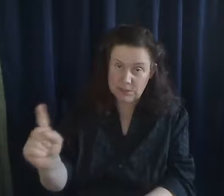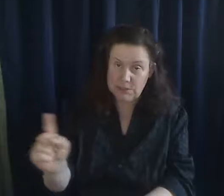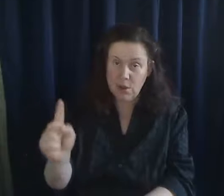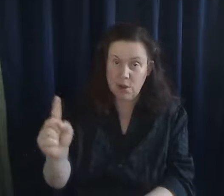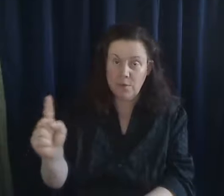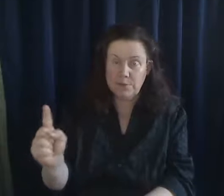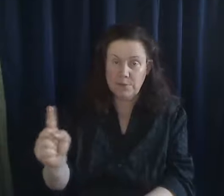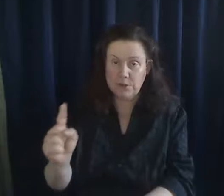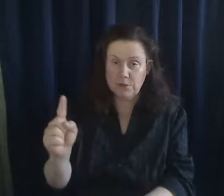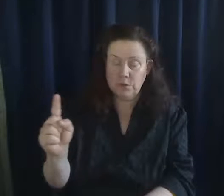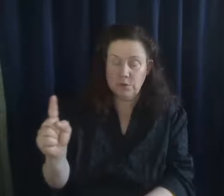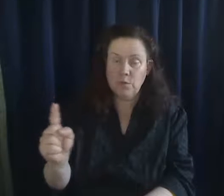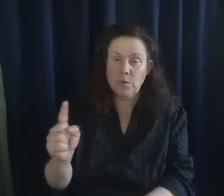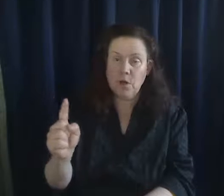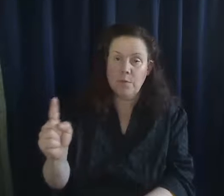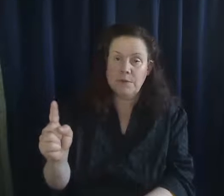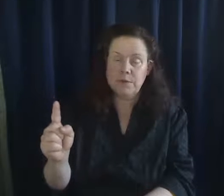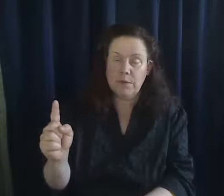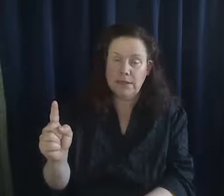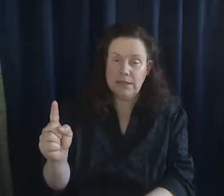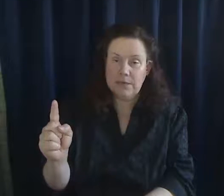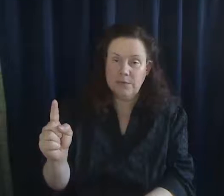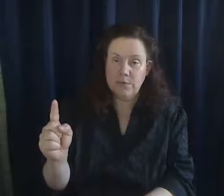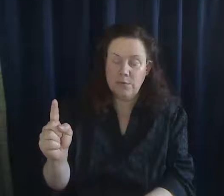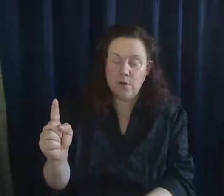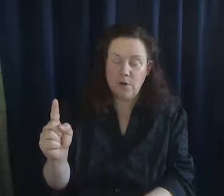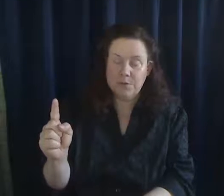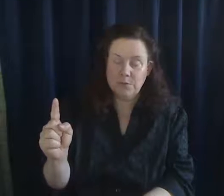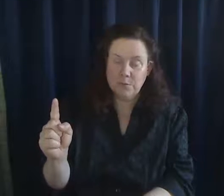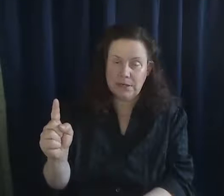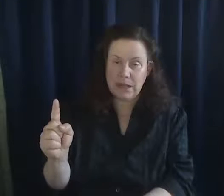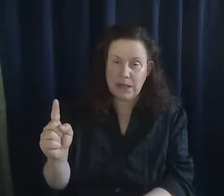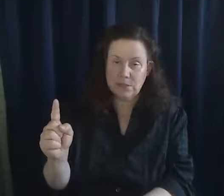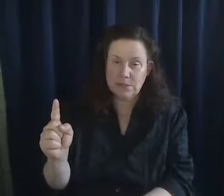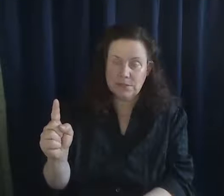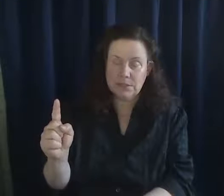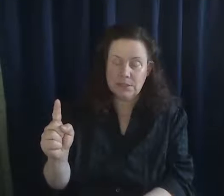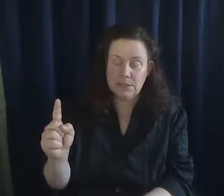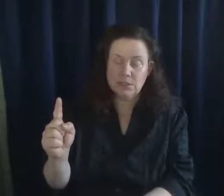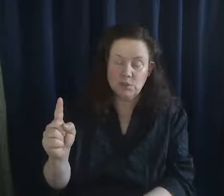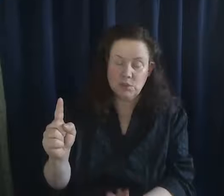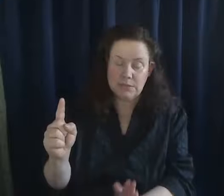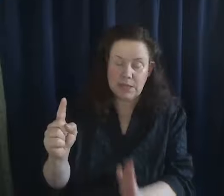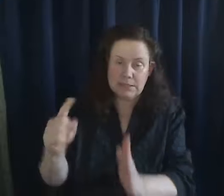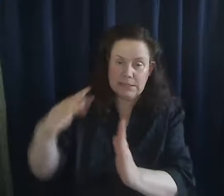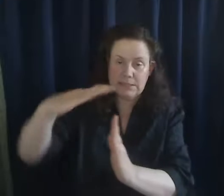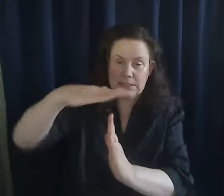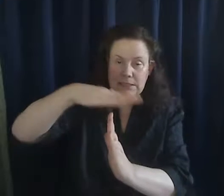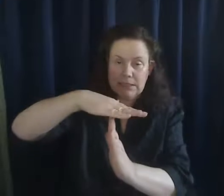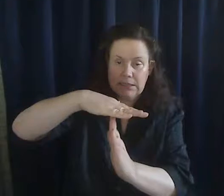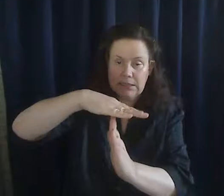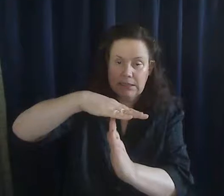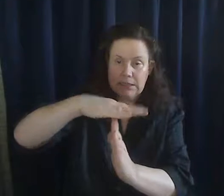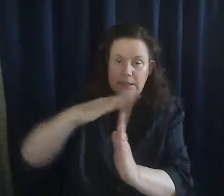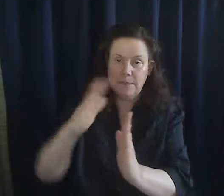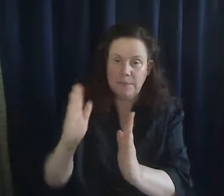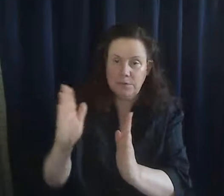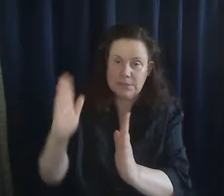the always portion. Will always win. And for always win, I used 2 signs. First I